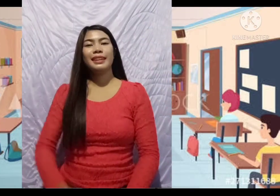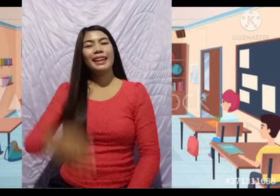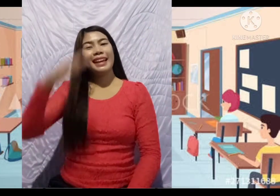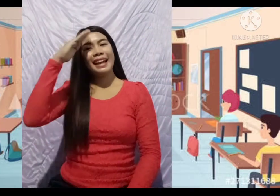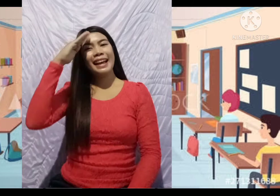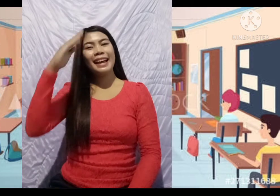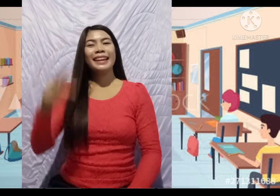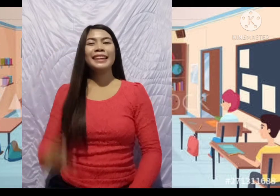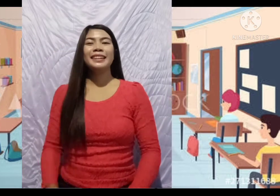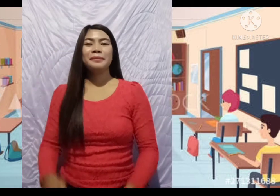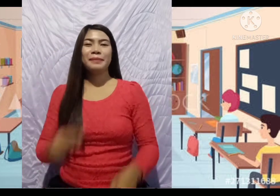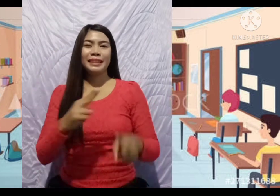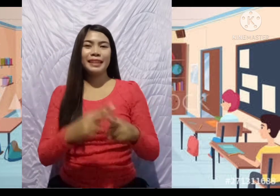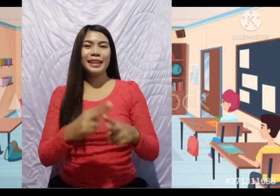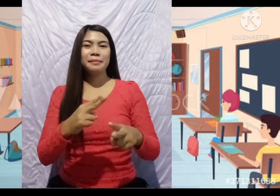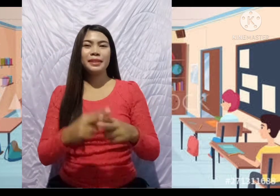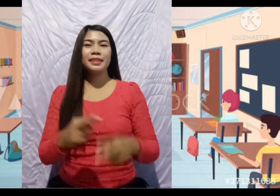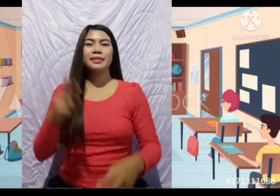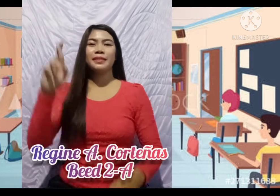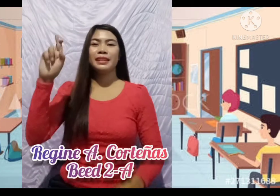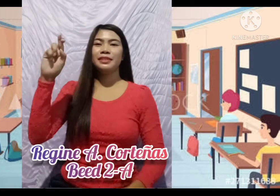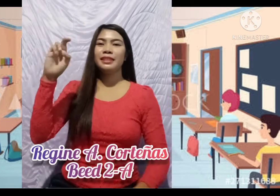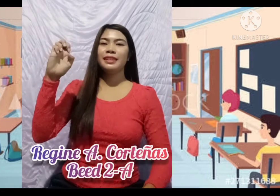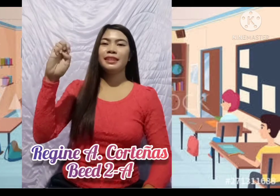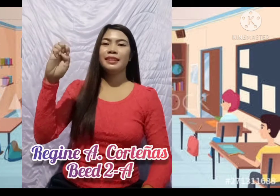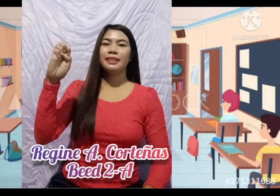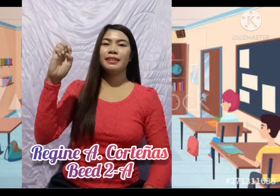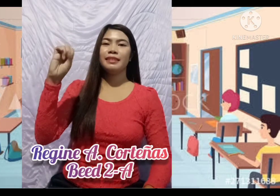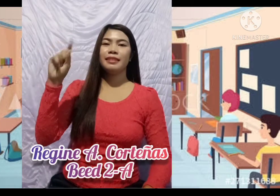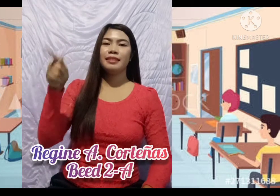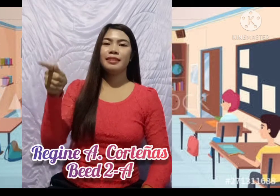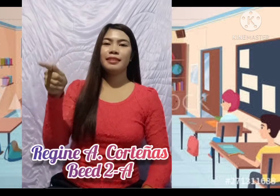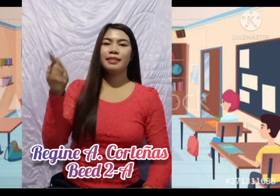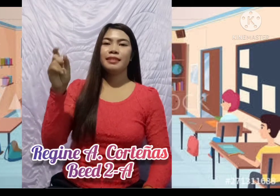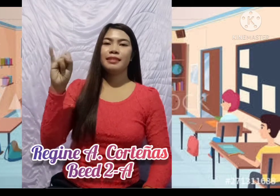Hi! My name is Regine,